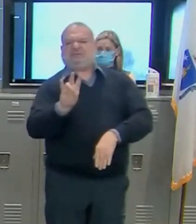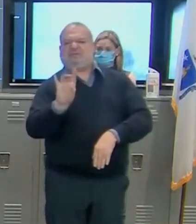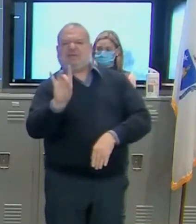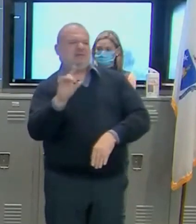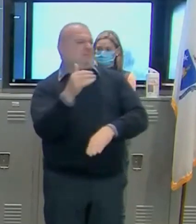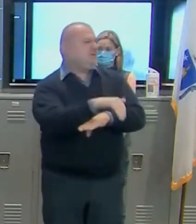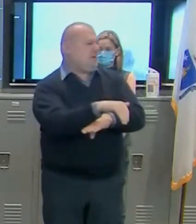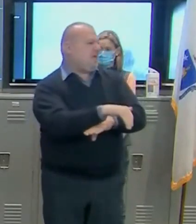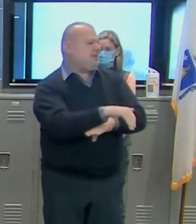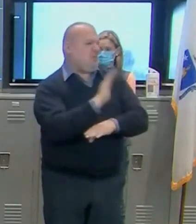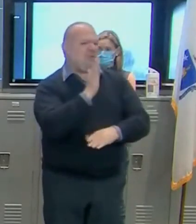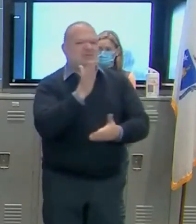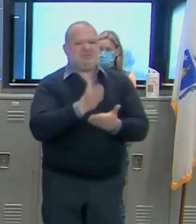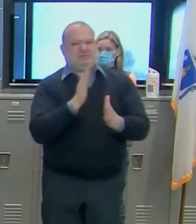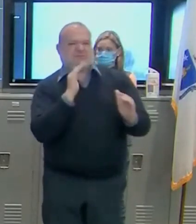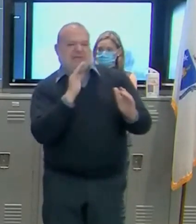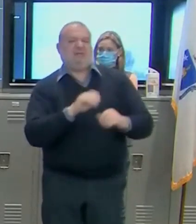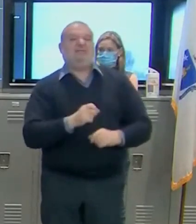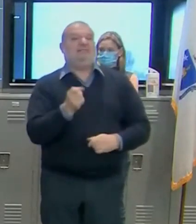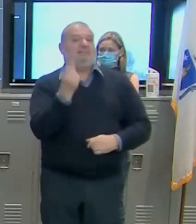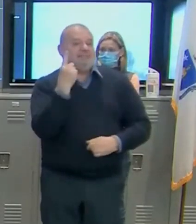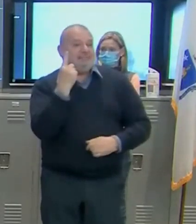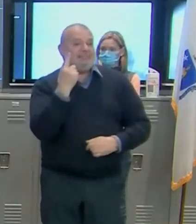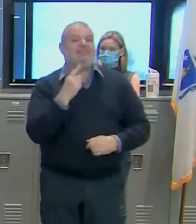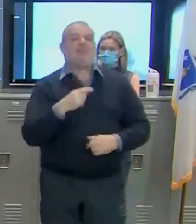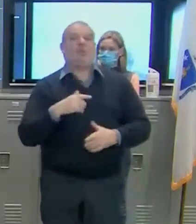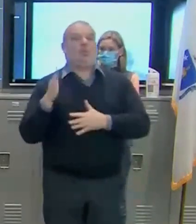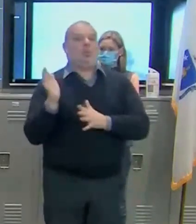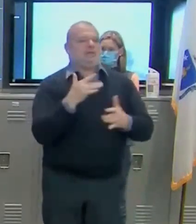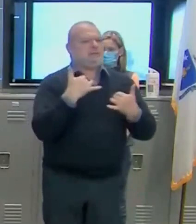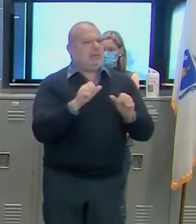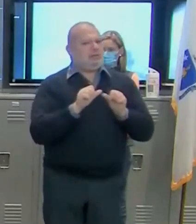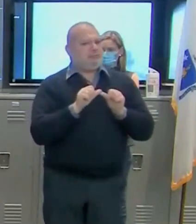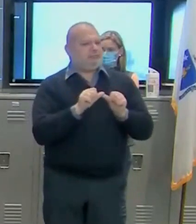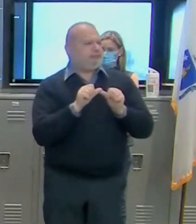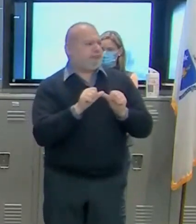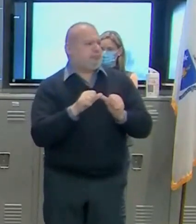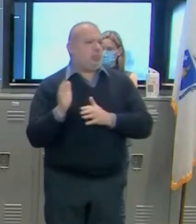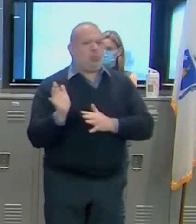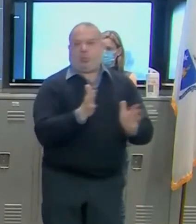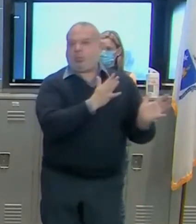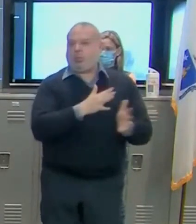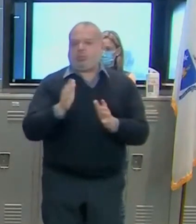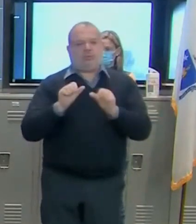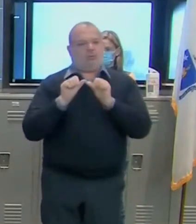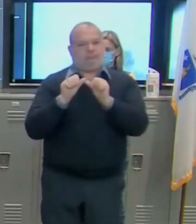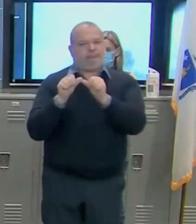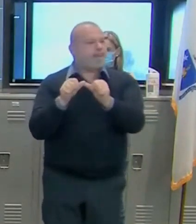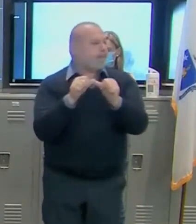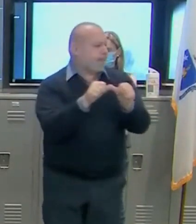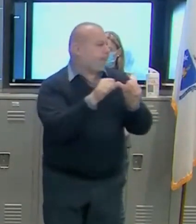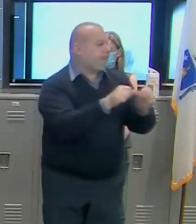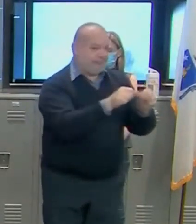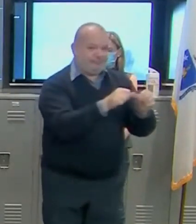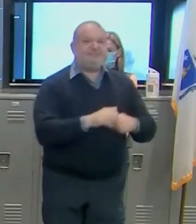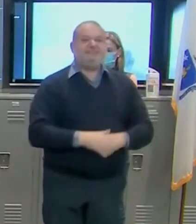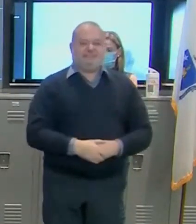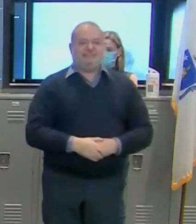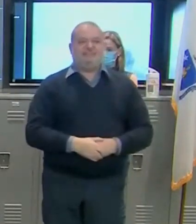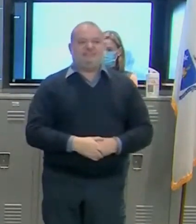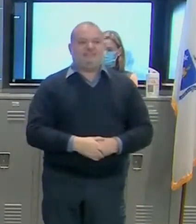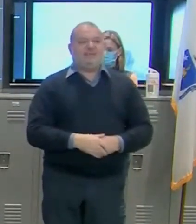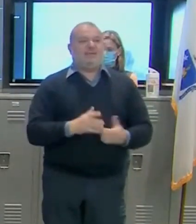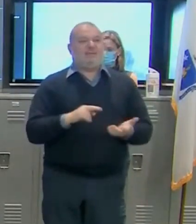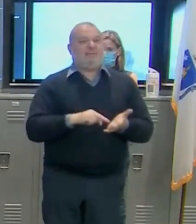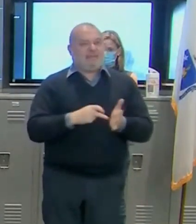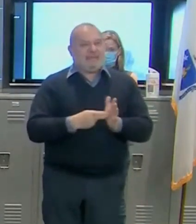continue pretty much all night, which will have some impact on how fast people can get around to getting